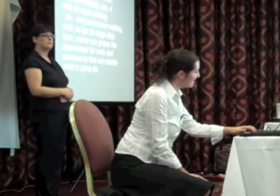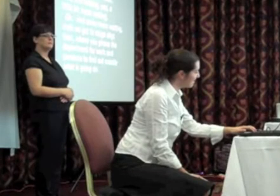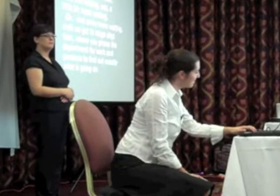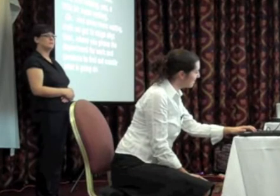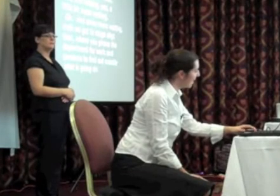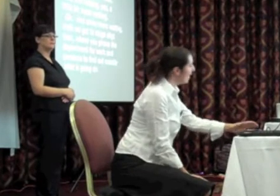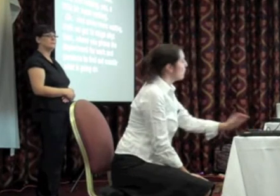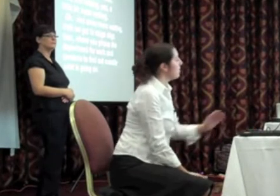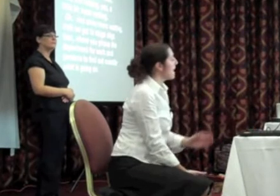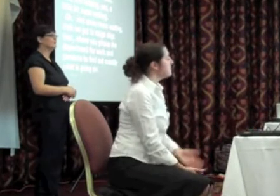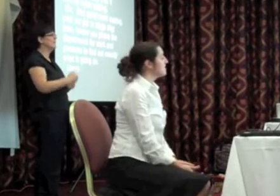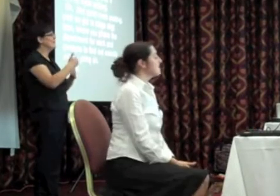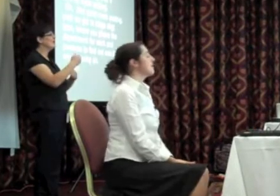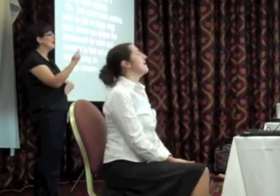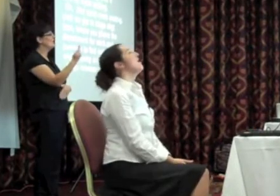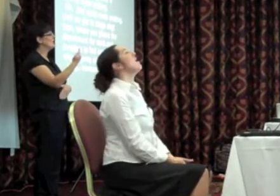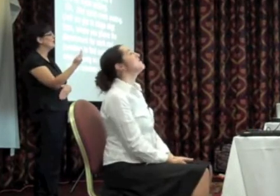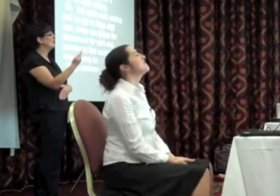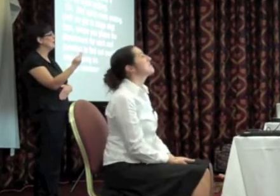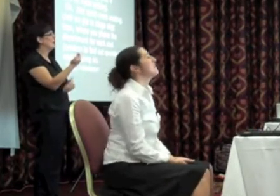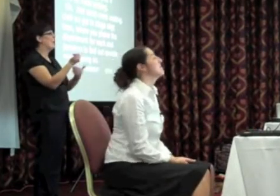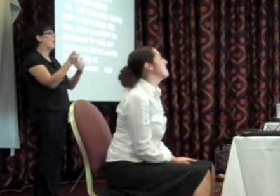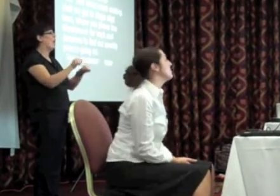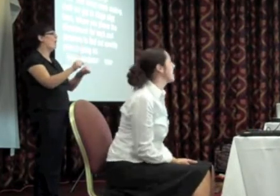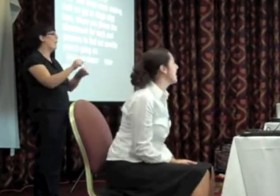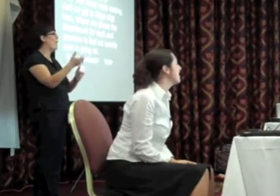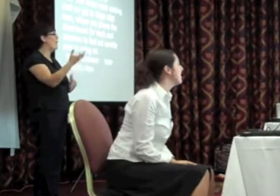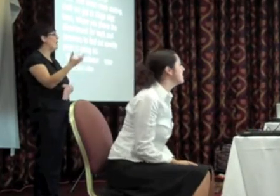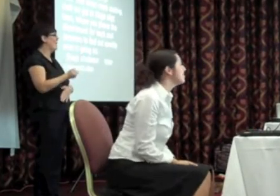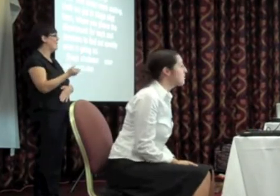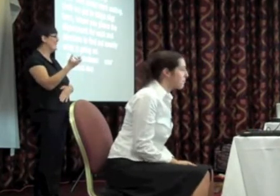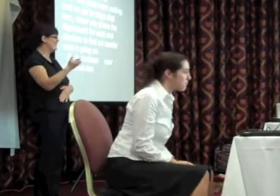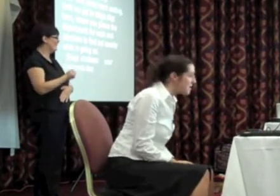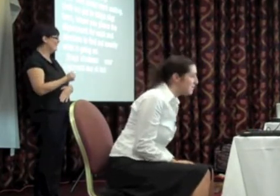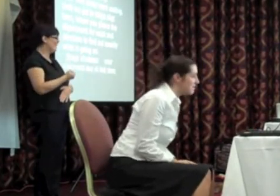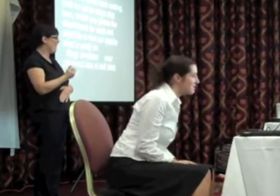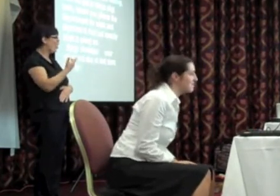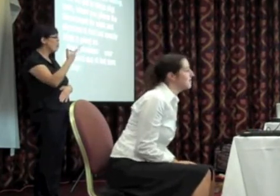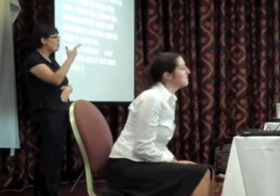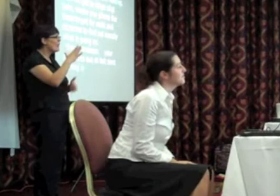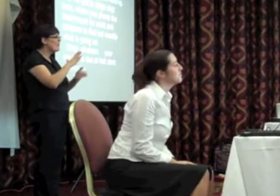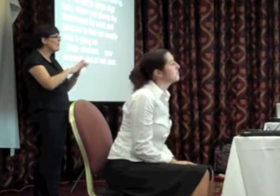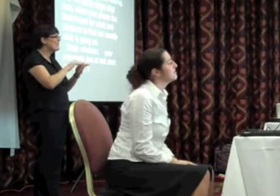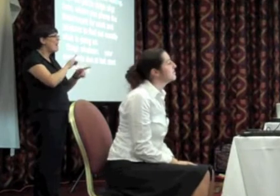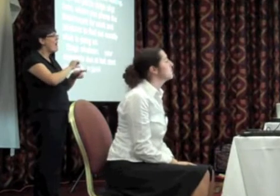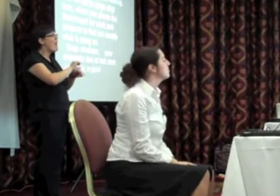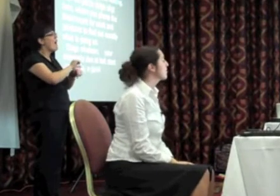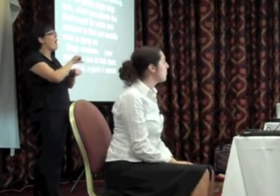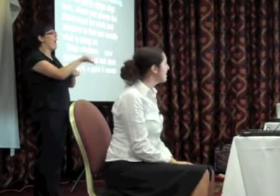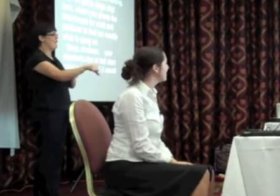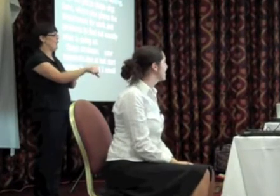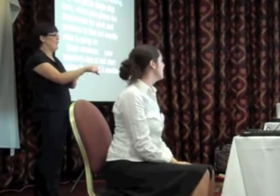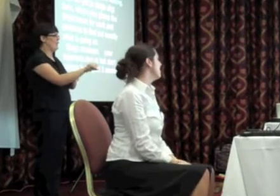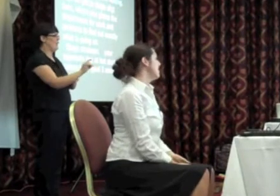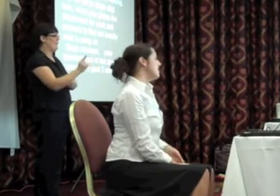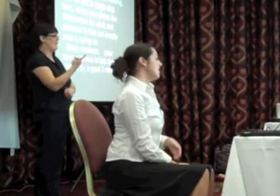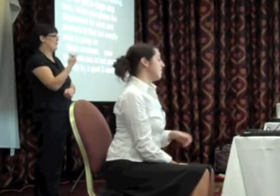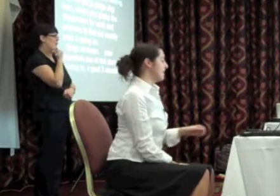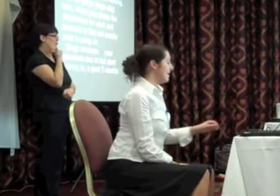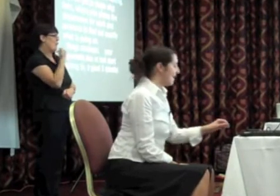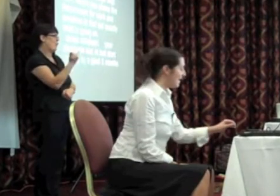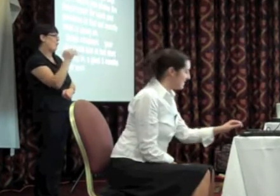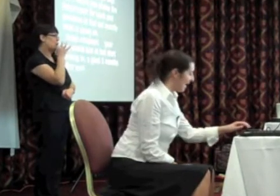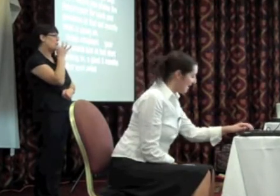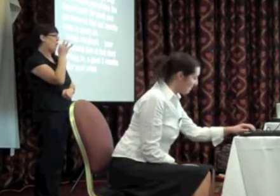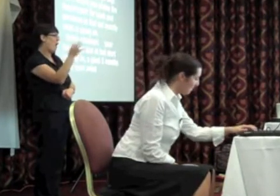Stage 19. Your payments do at last start coming in a good 3 months after your initial request